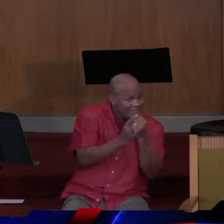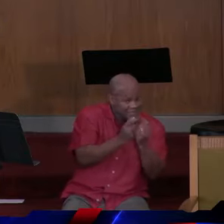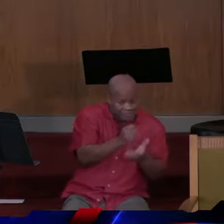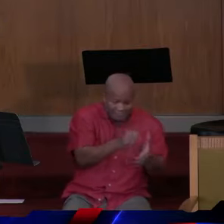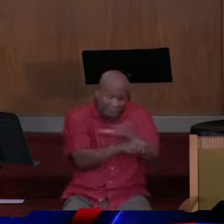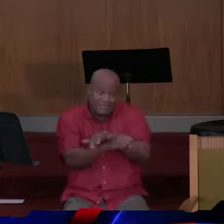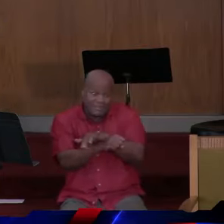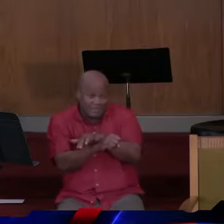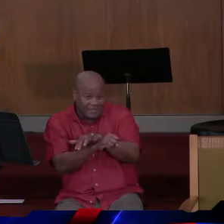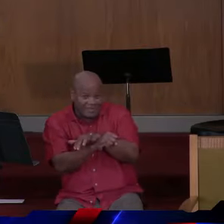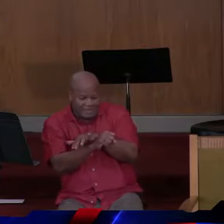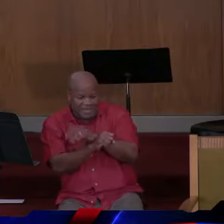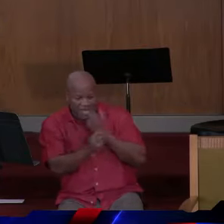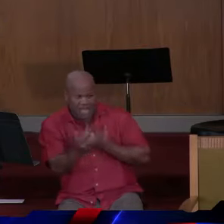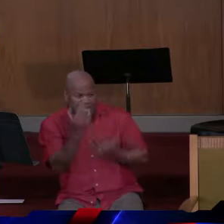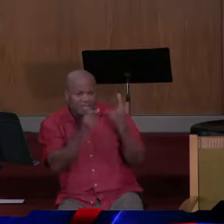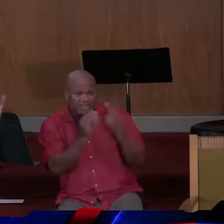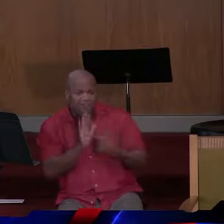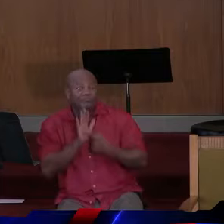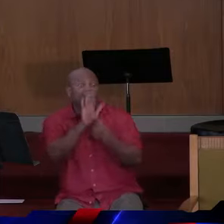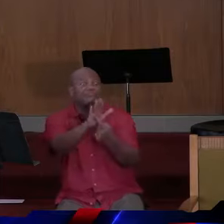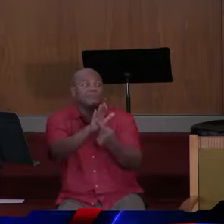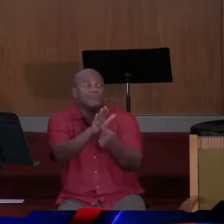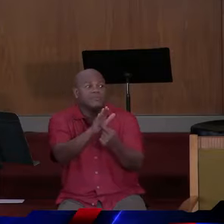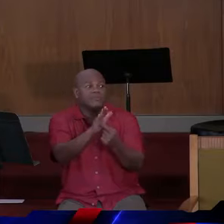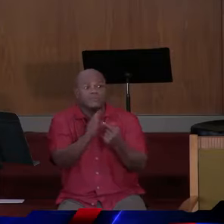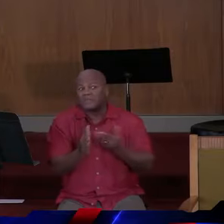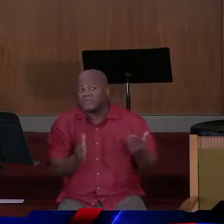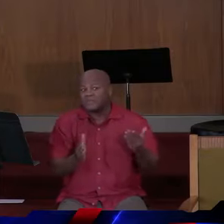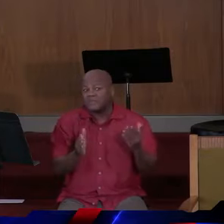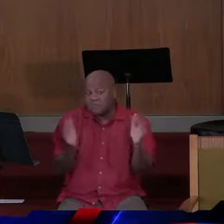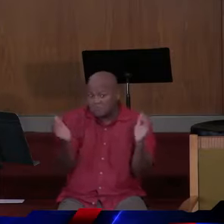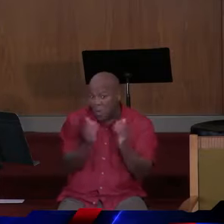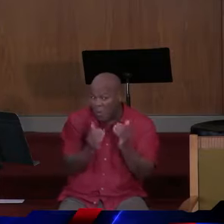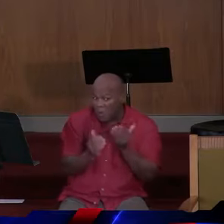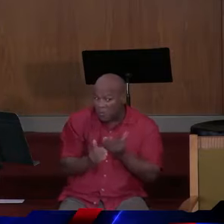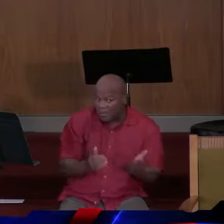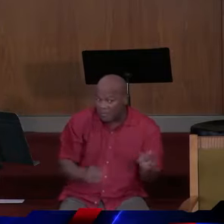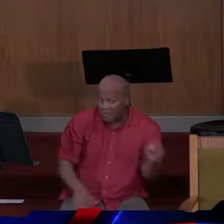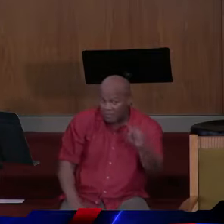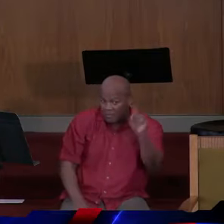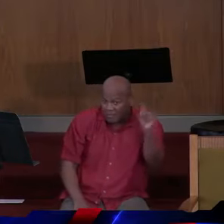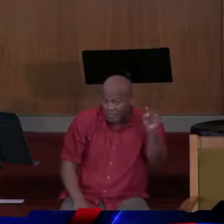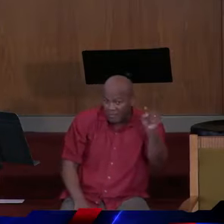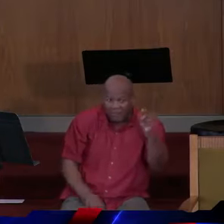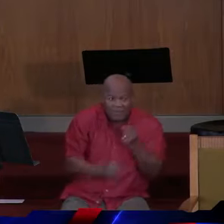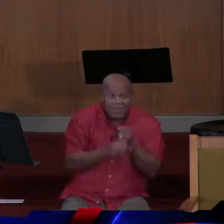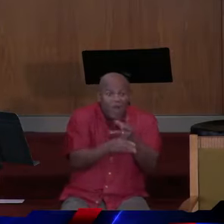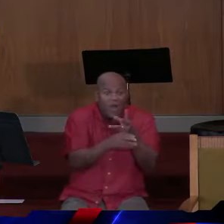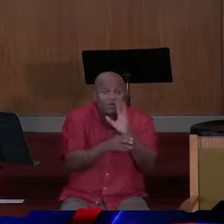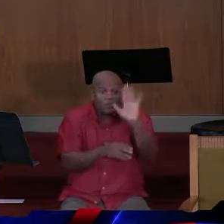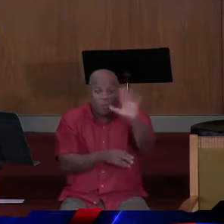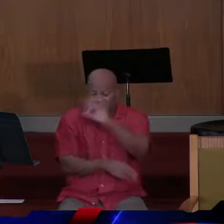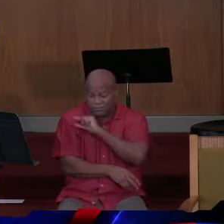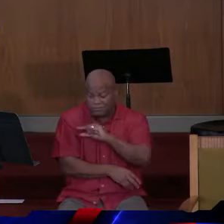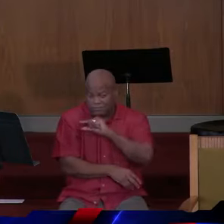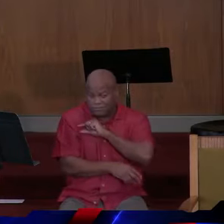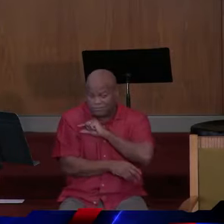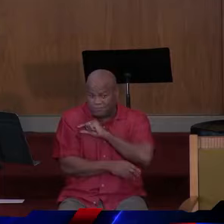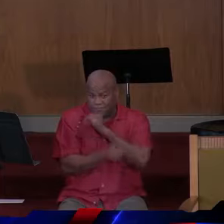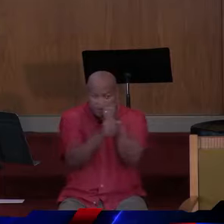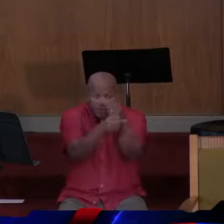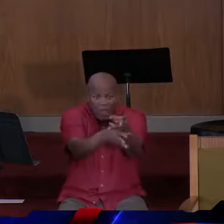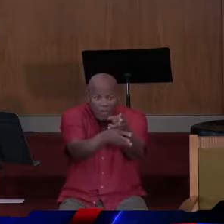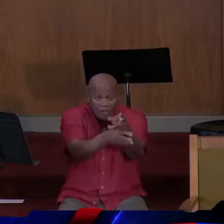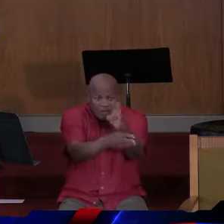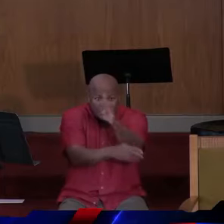and exposed some things, little things. Come on, that are causing cracks in your integrity.